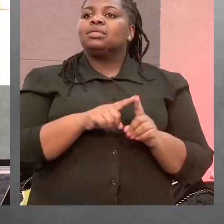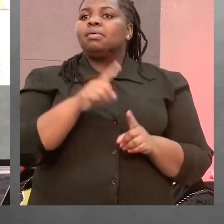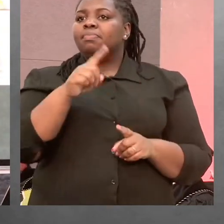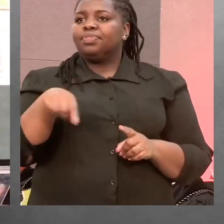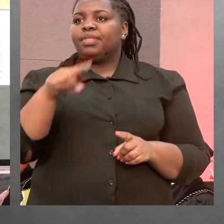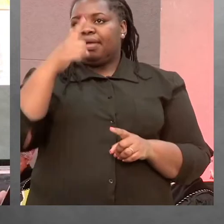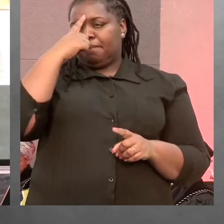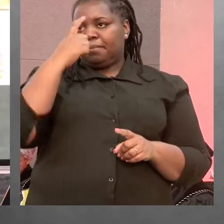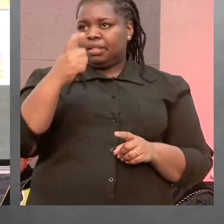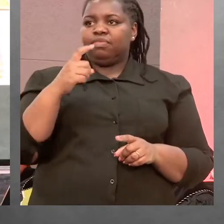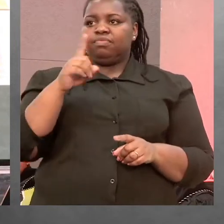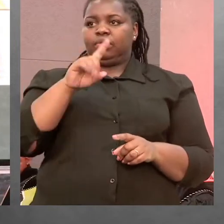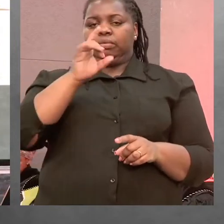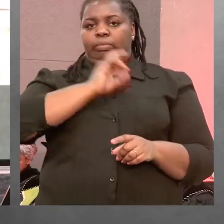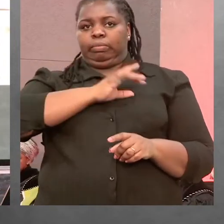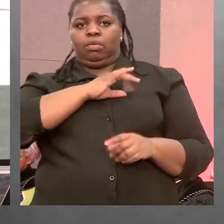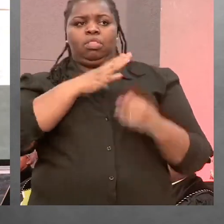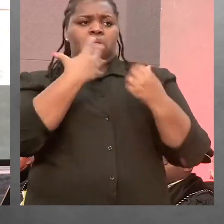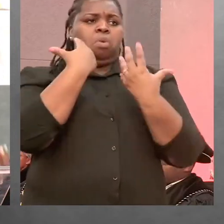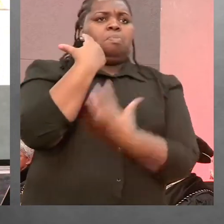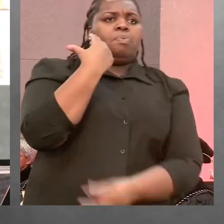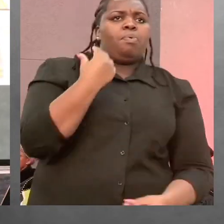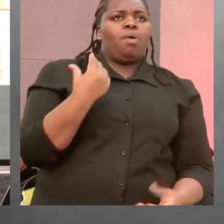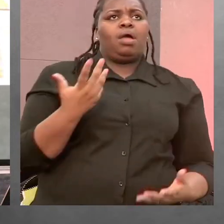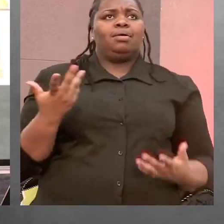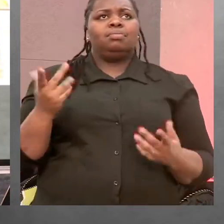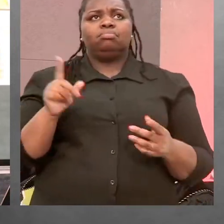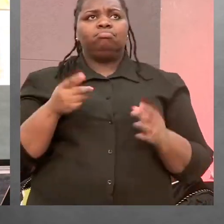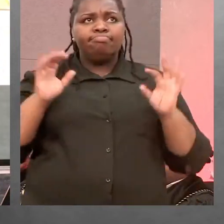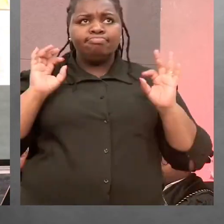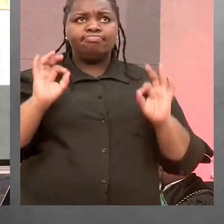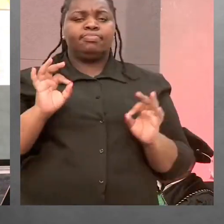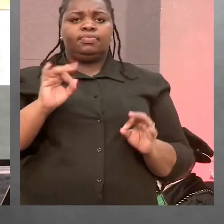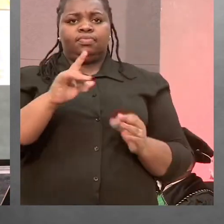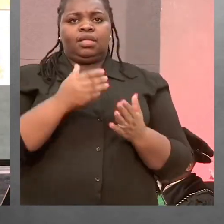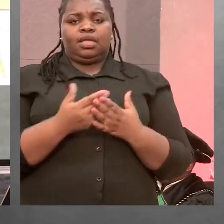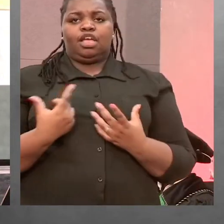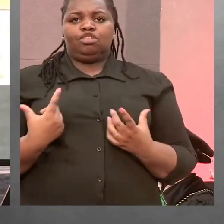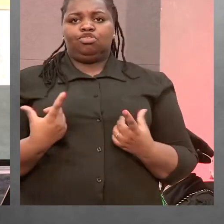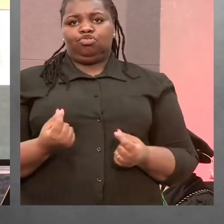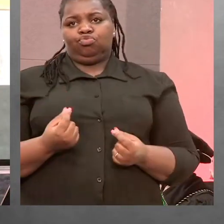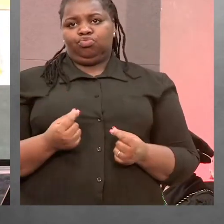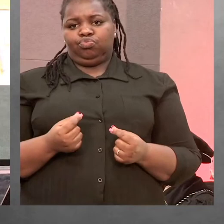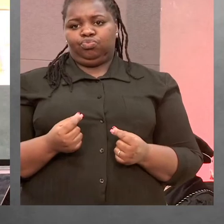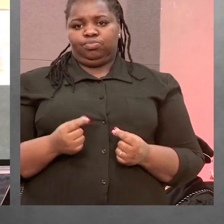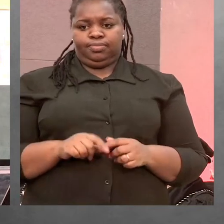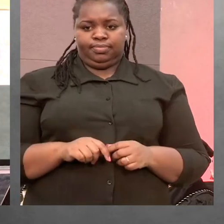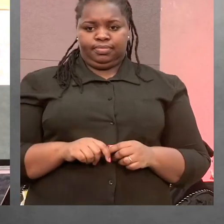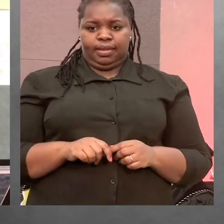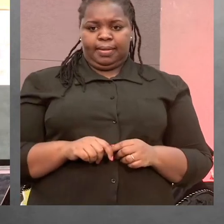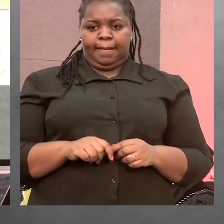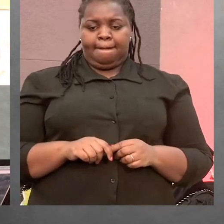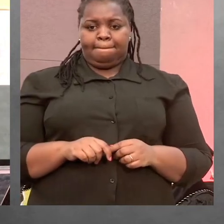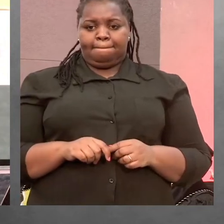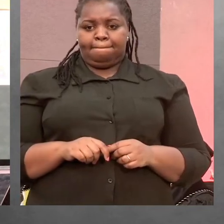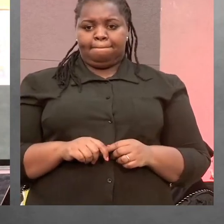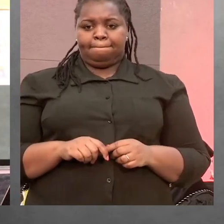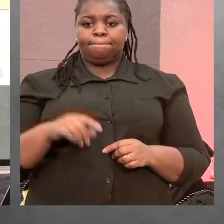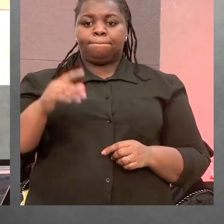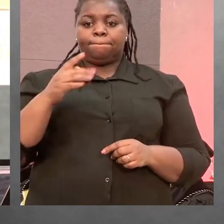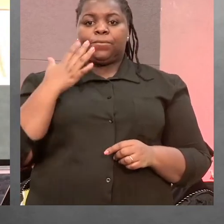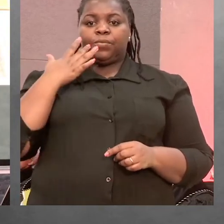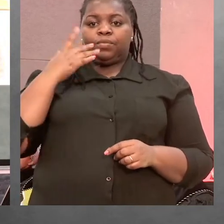that they were inferior, they were poor, they were not sophisticated like the aristocracy of the time. So when